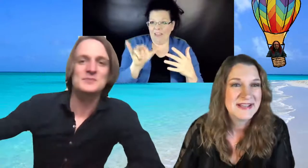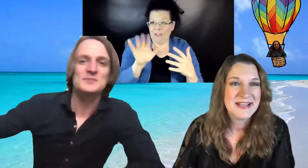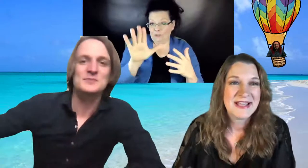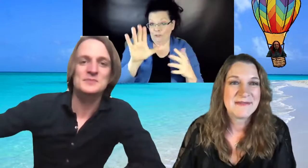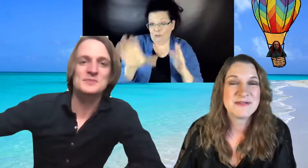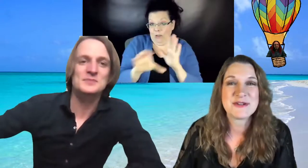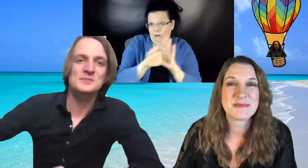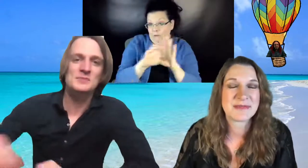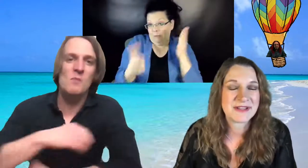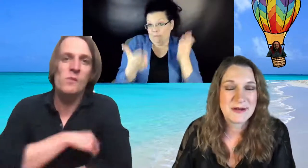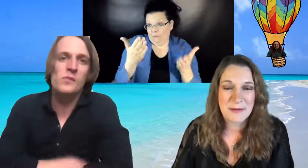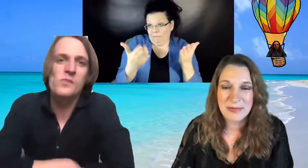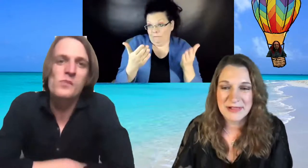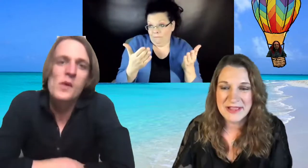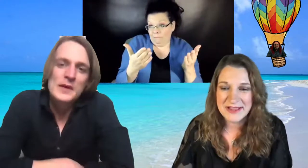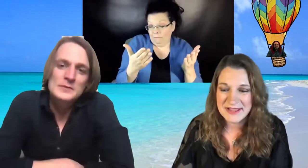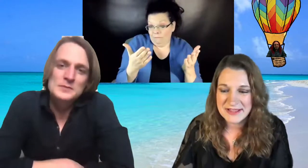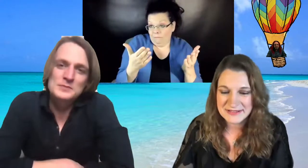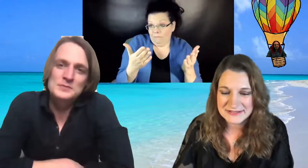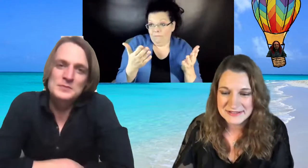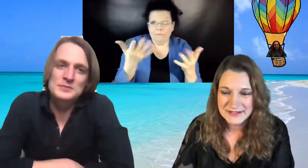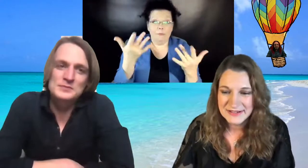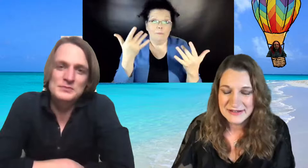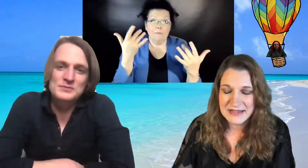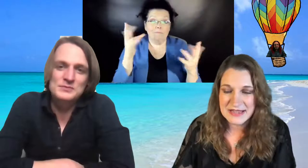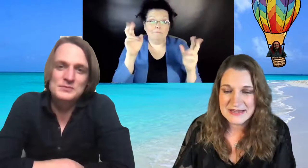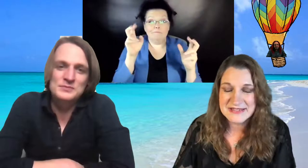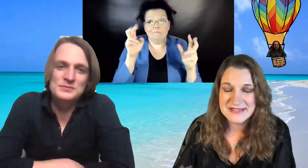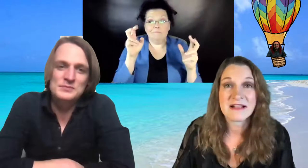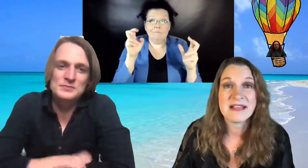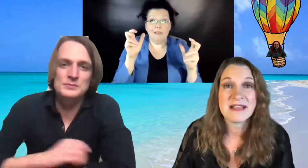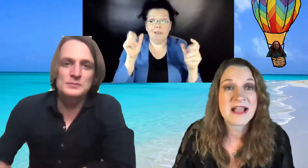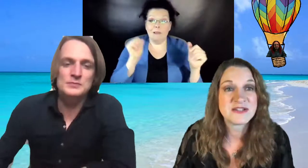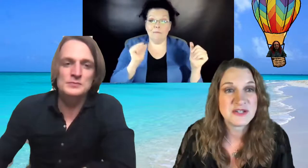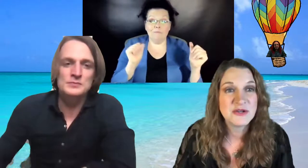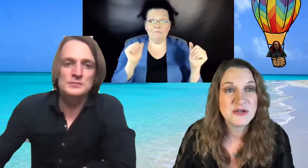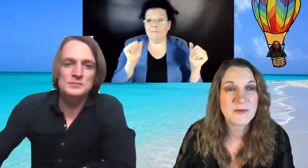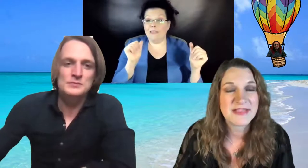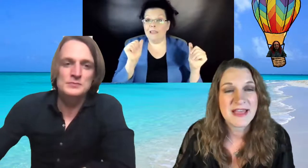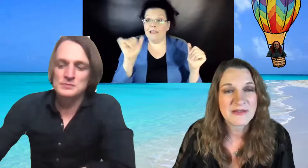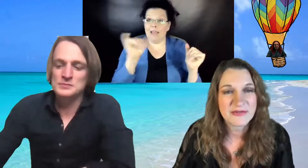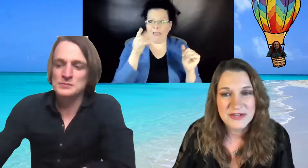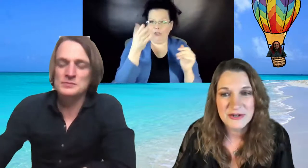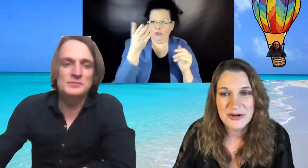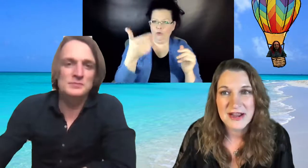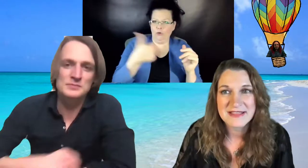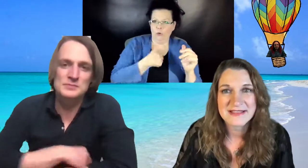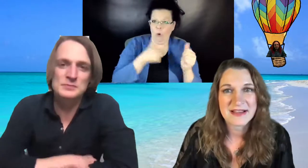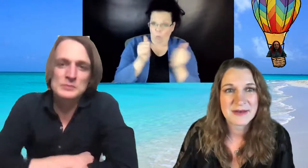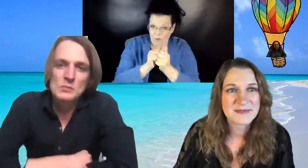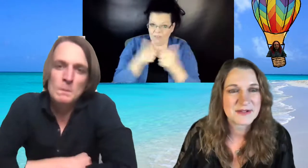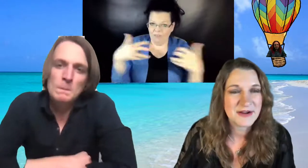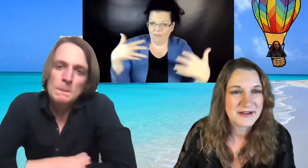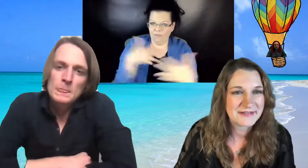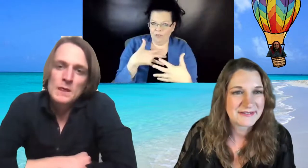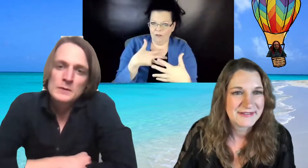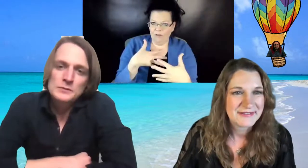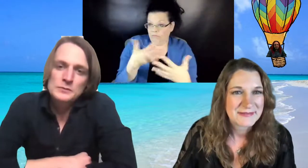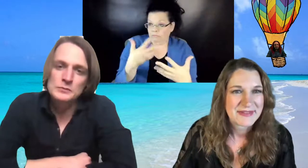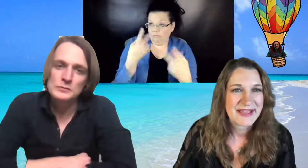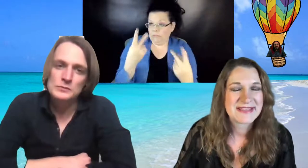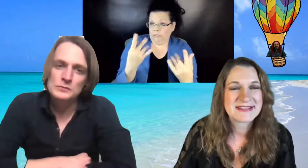Maybe if you just, you know, play it exactly as you with that fear, I think that comes